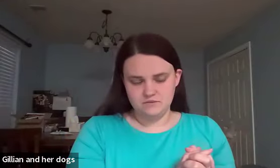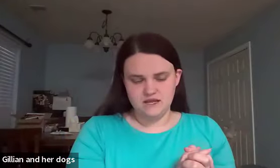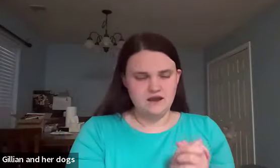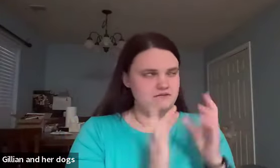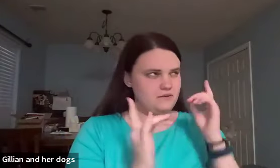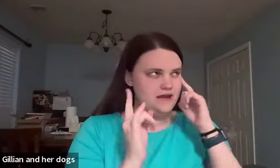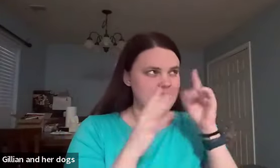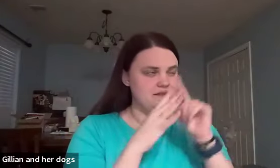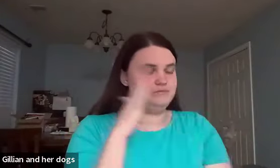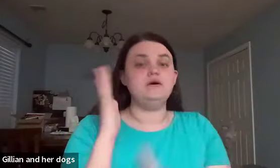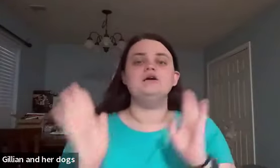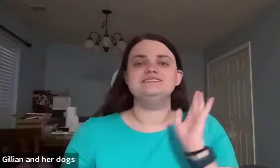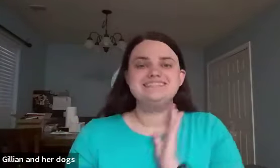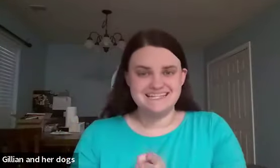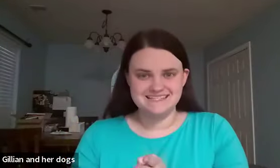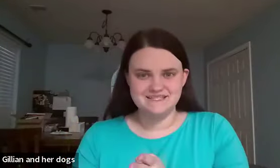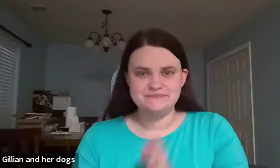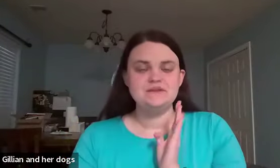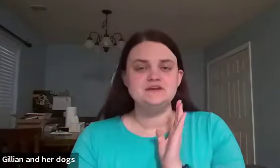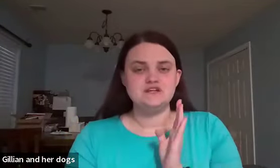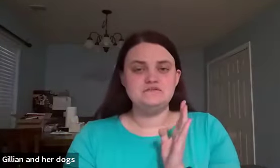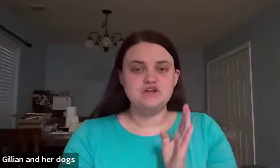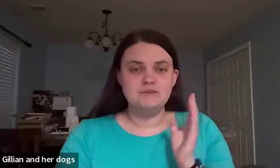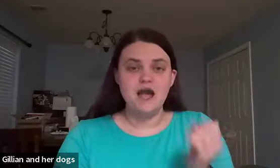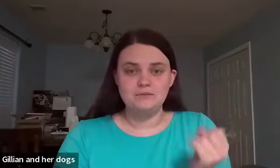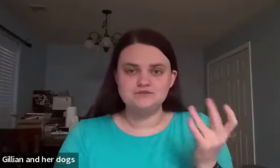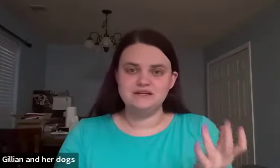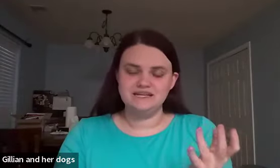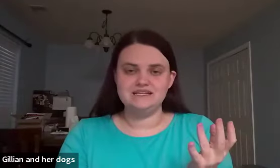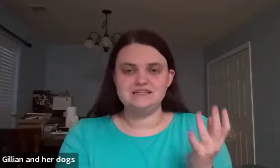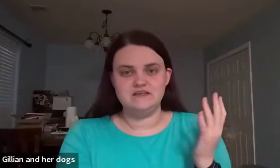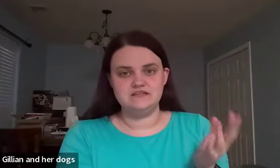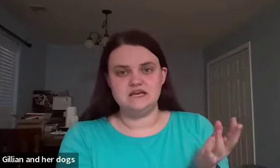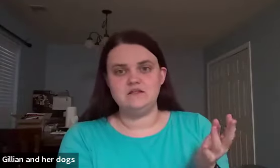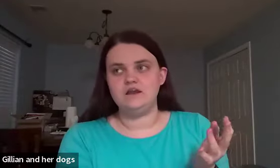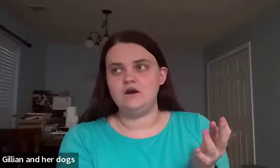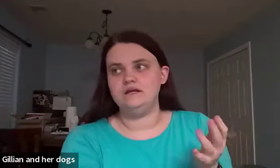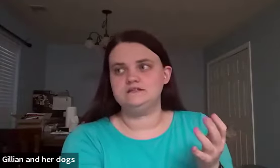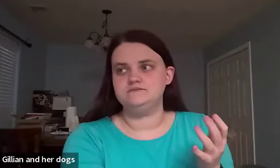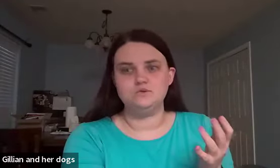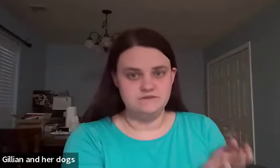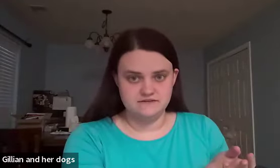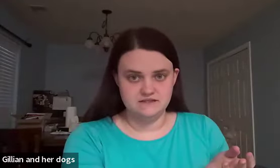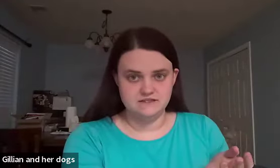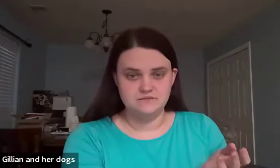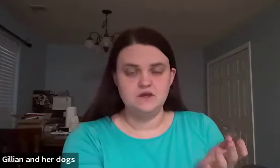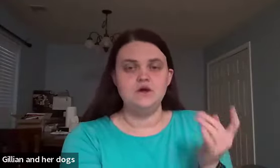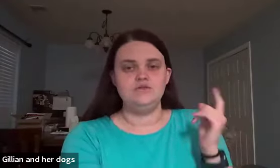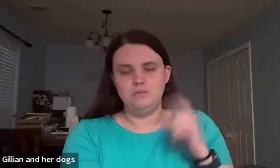Then we have, oh, I had it in cents. So if you're talking about how much money it is, and then they say like, oh, it's 25 cents. The